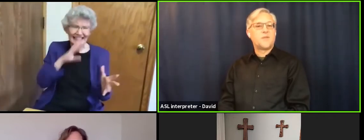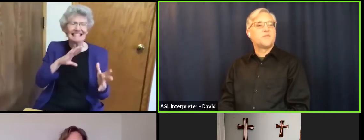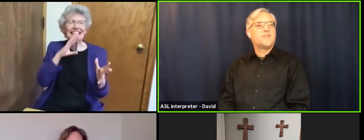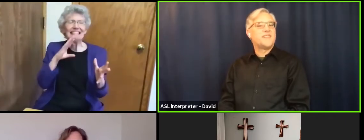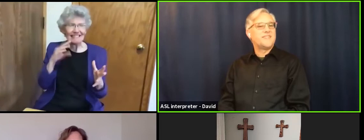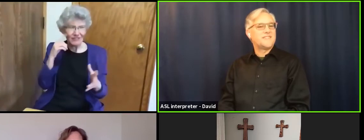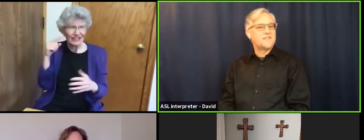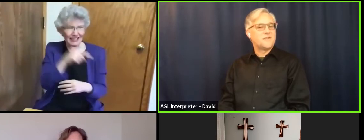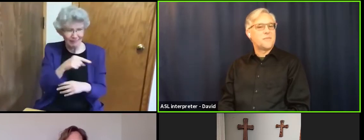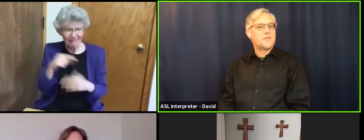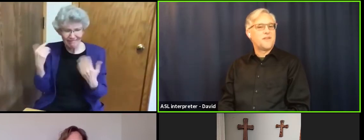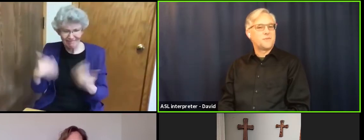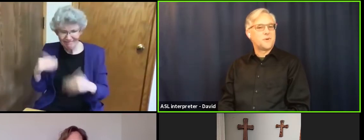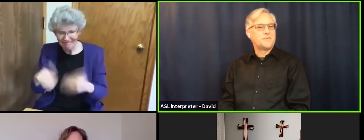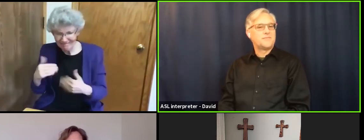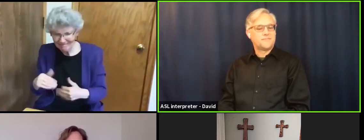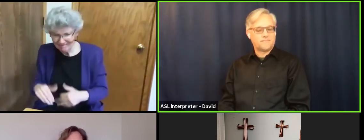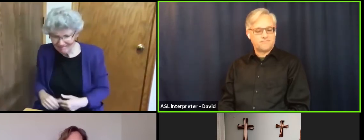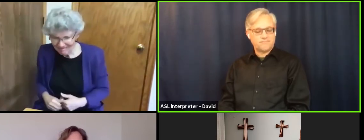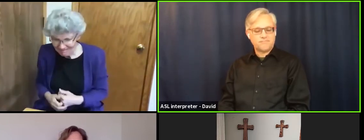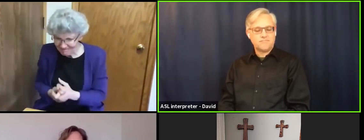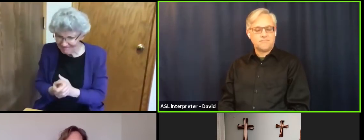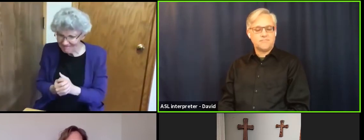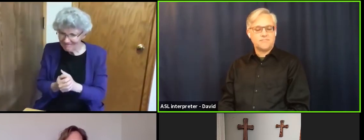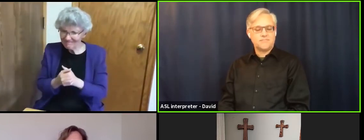And so they were feeling distant from their loved one.